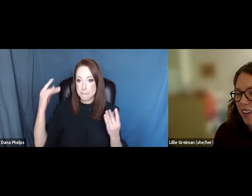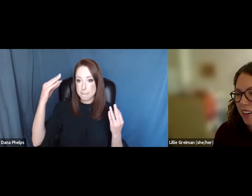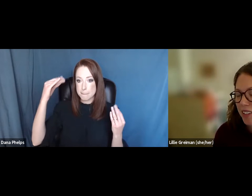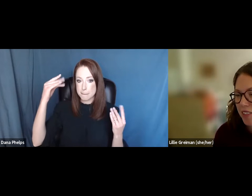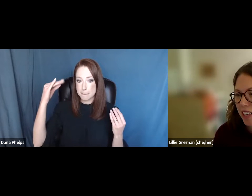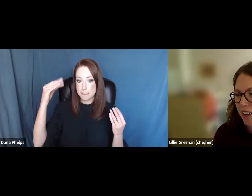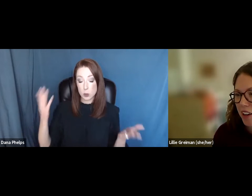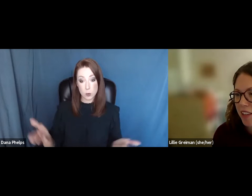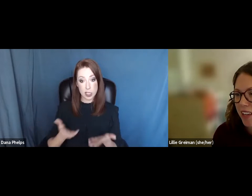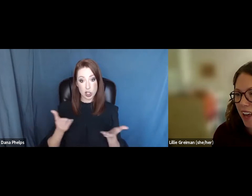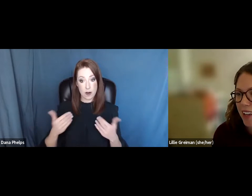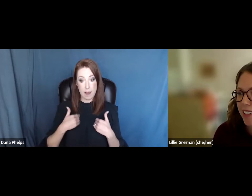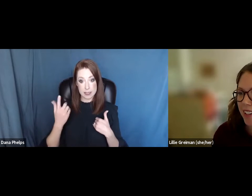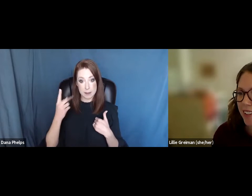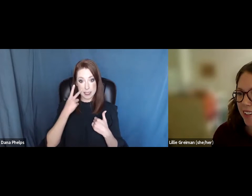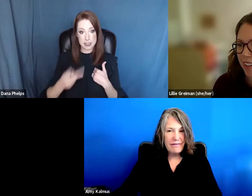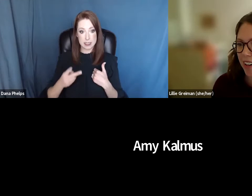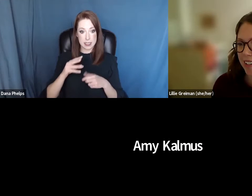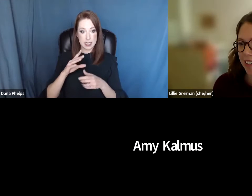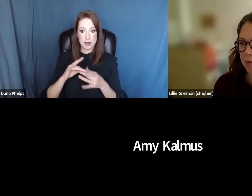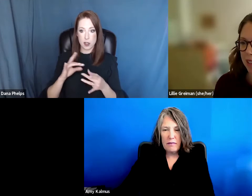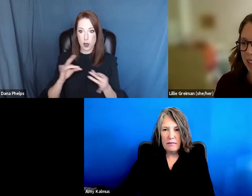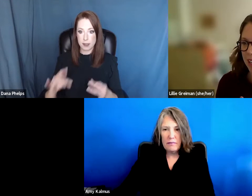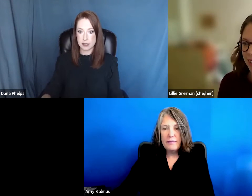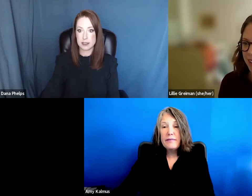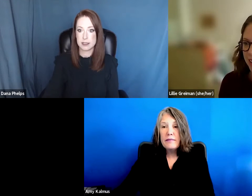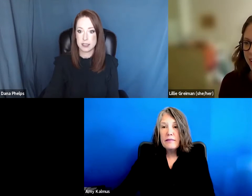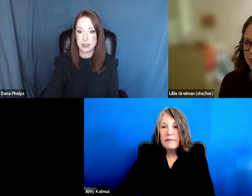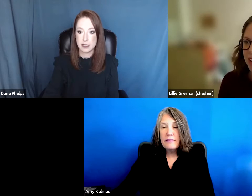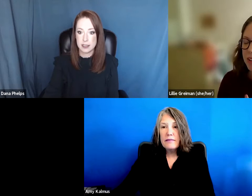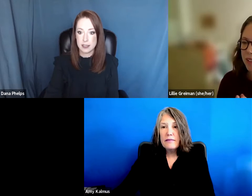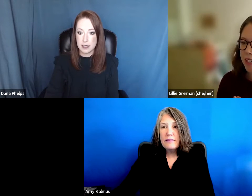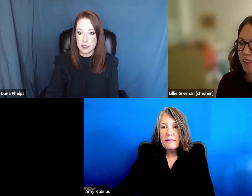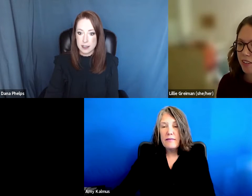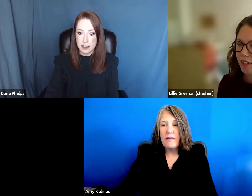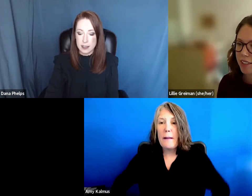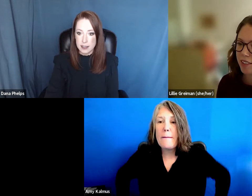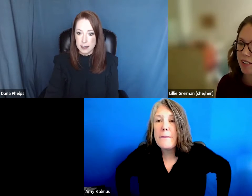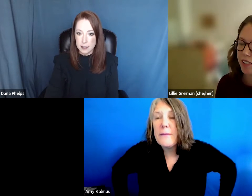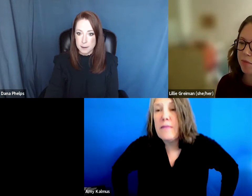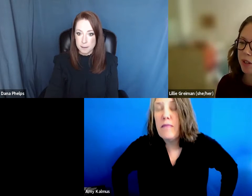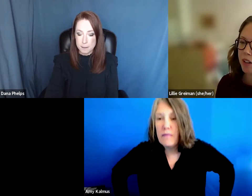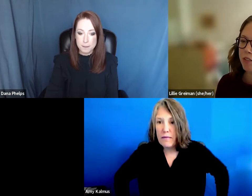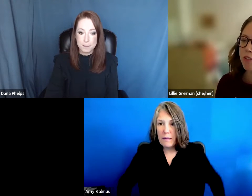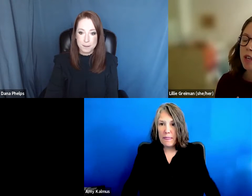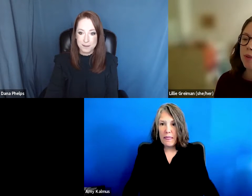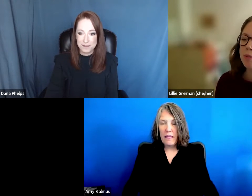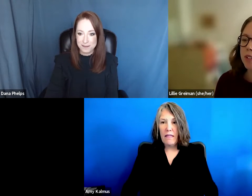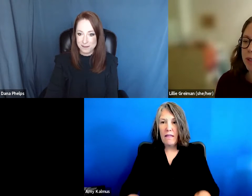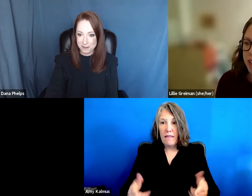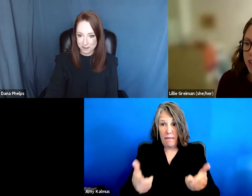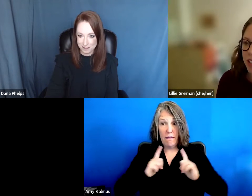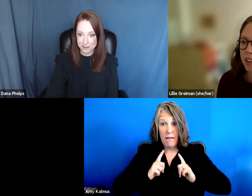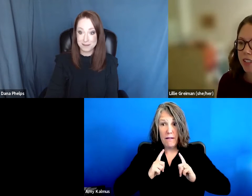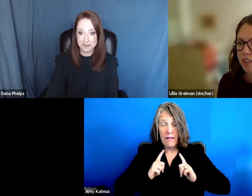So here I have something in the comment. The IL centers are cross-disability, as are Silks. When they do survey research, the number of people